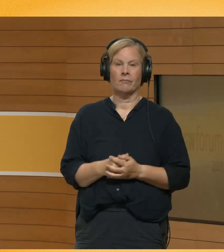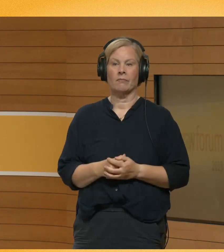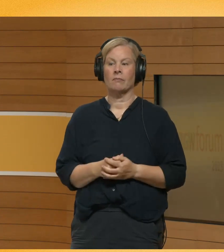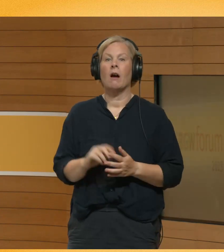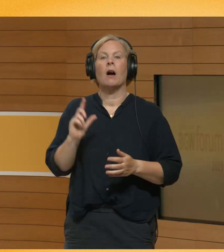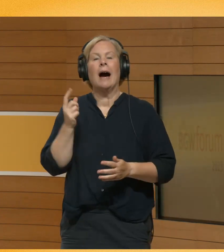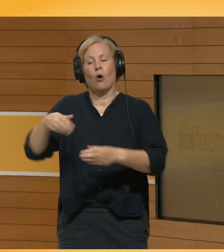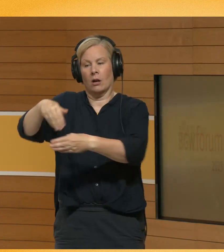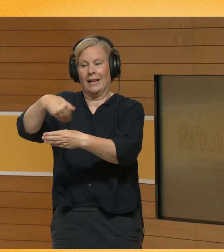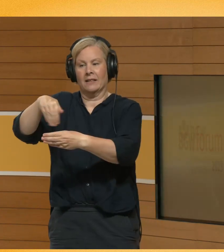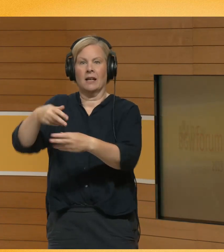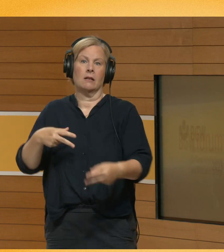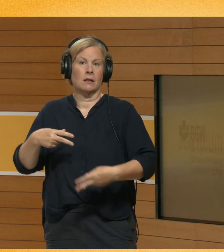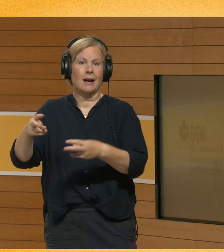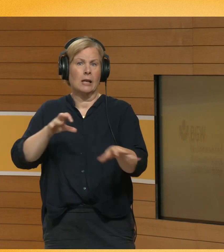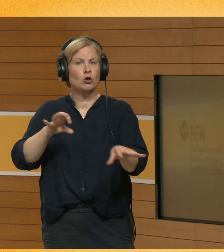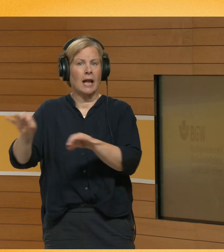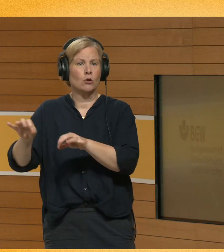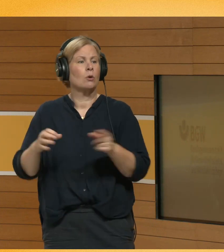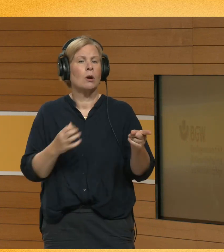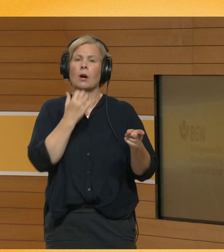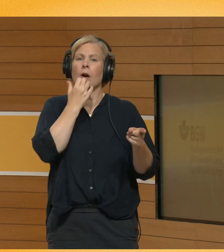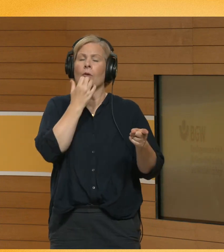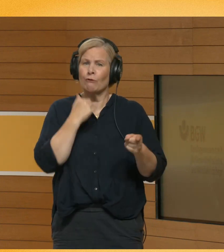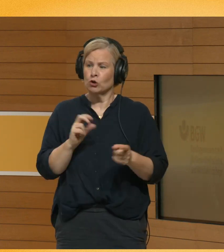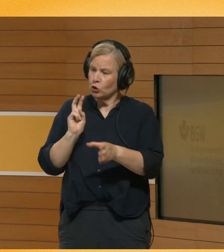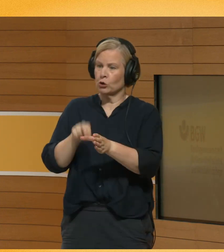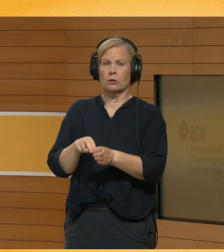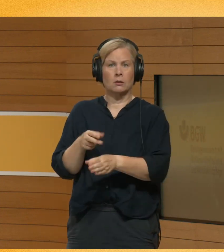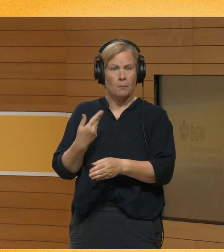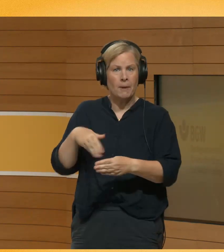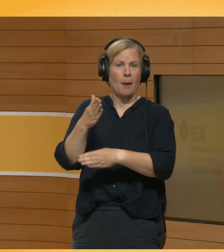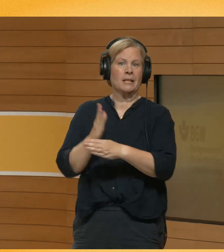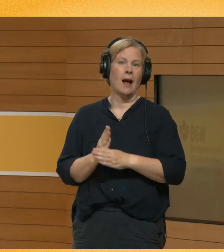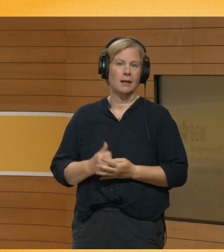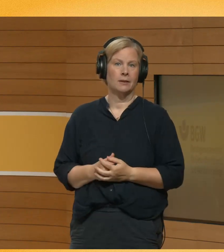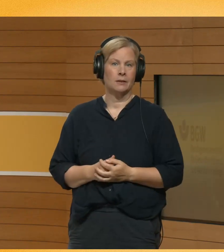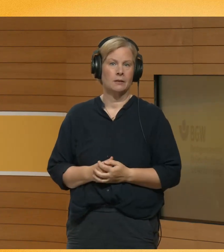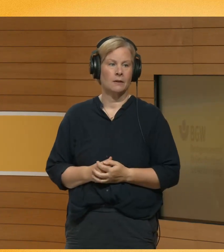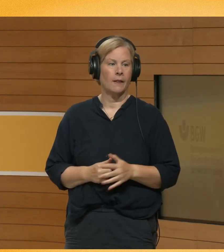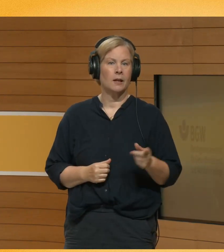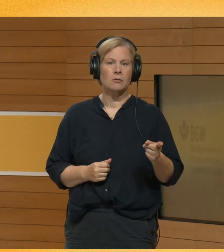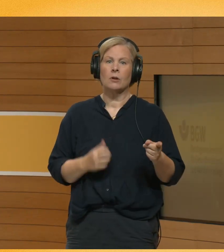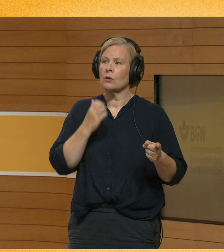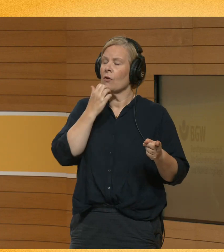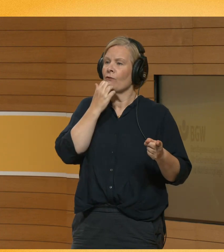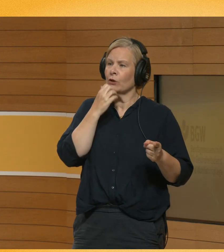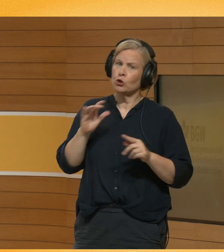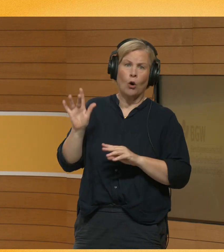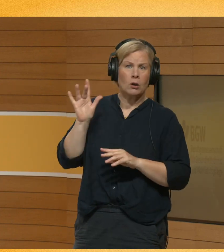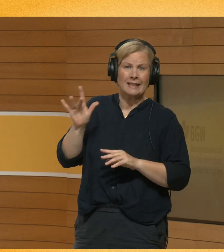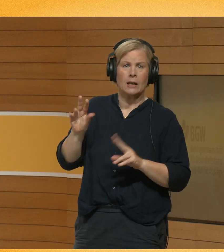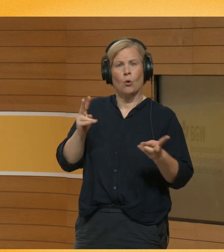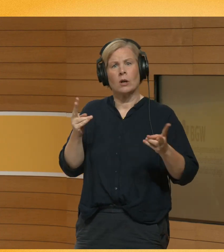to their concerns. So we have set up nursing councils within